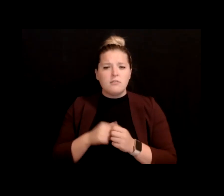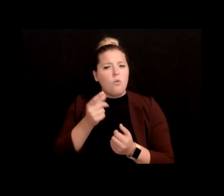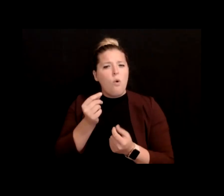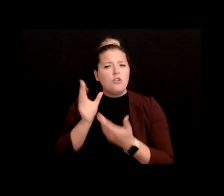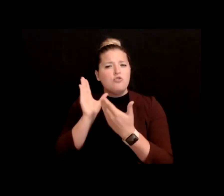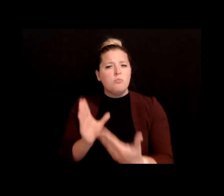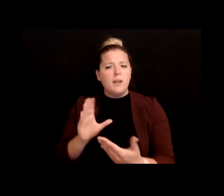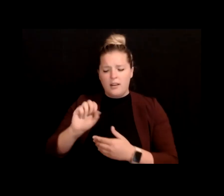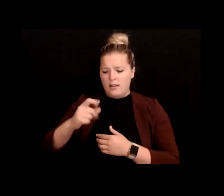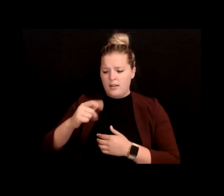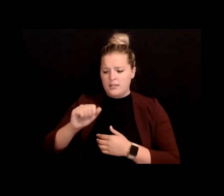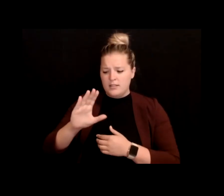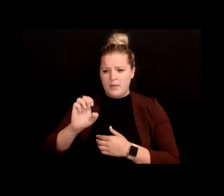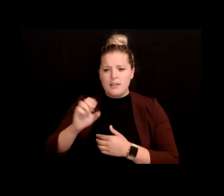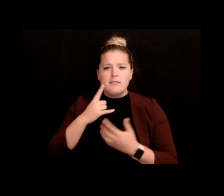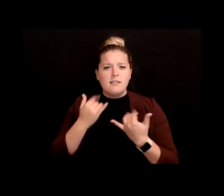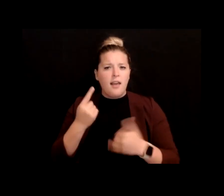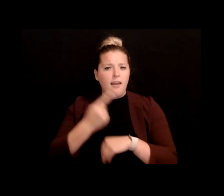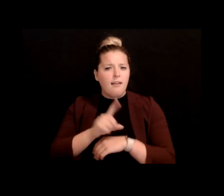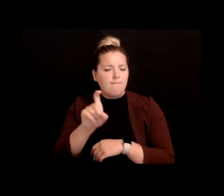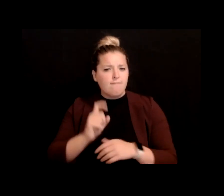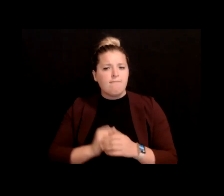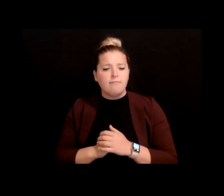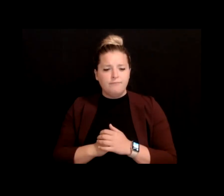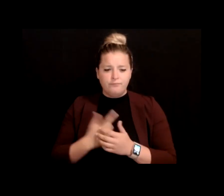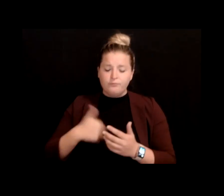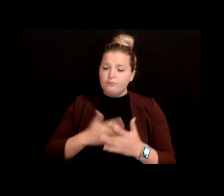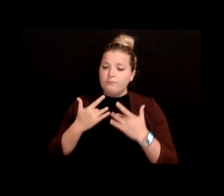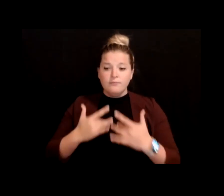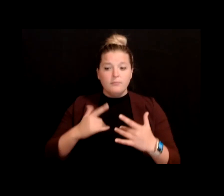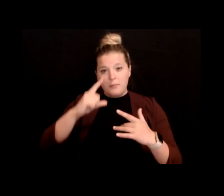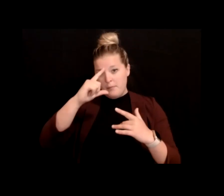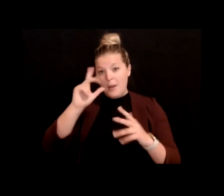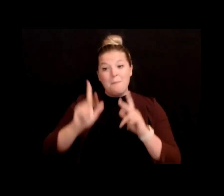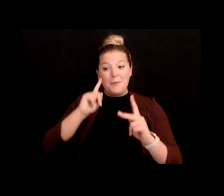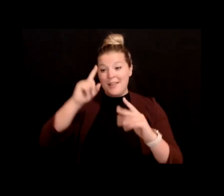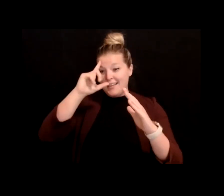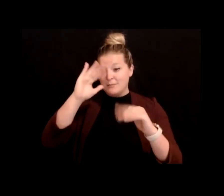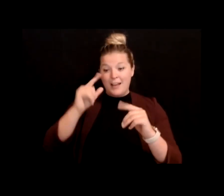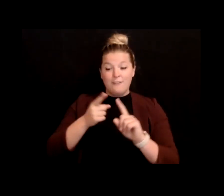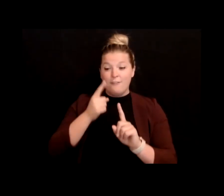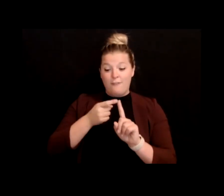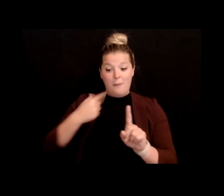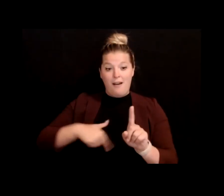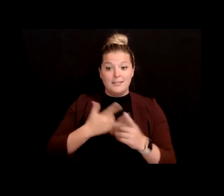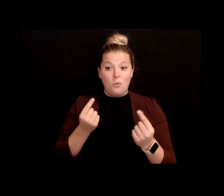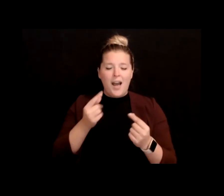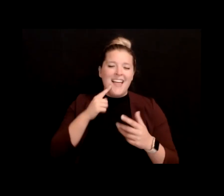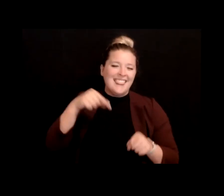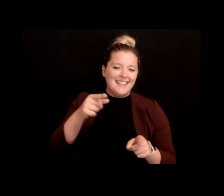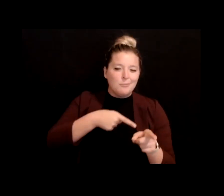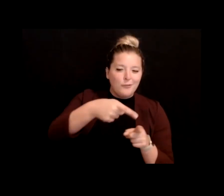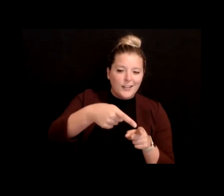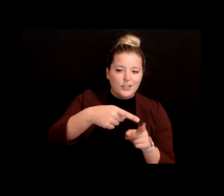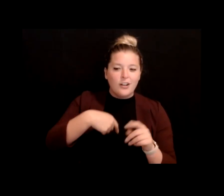today? We are often expected, particularly in a quote unquote professional context, or even